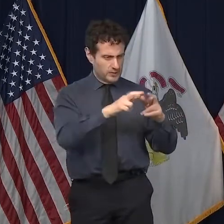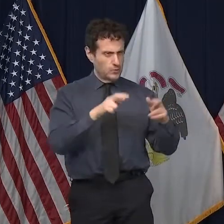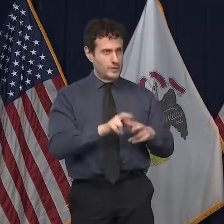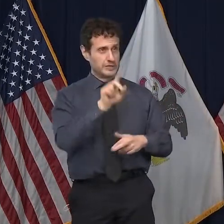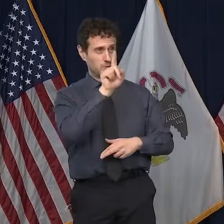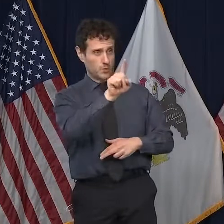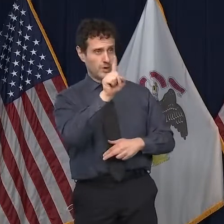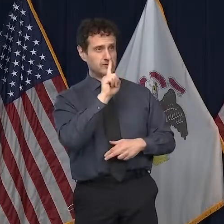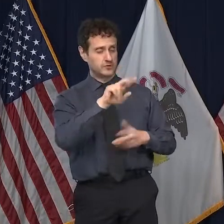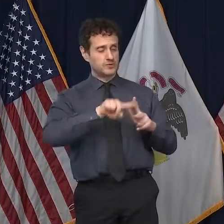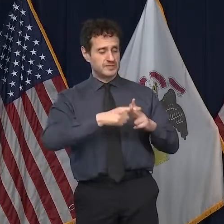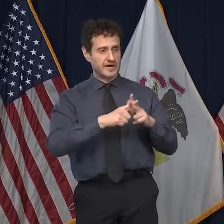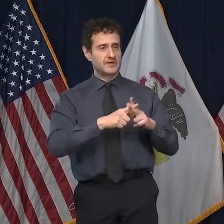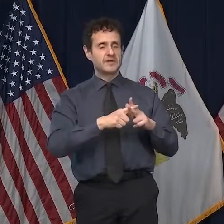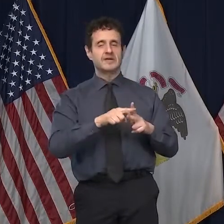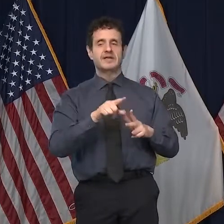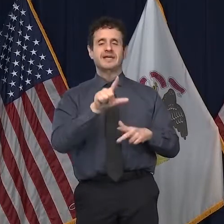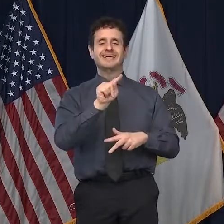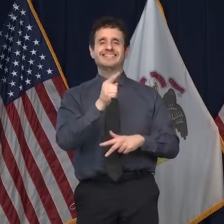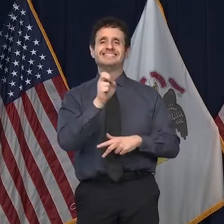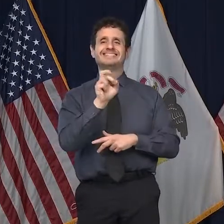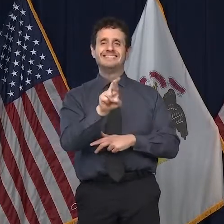soon?